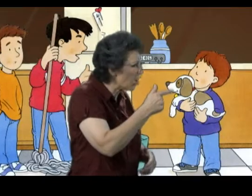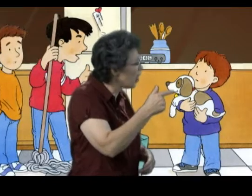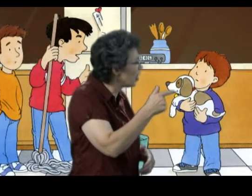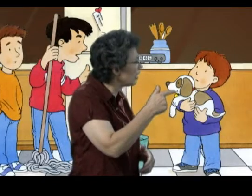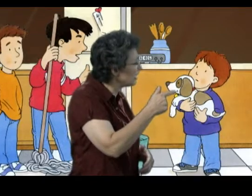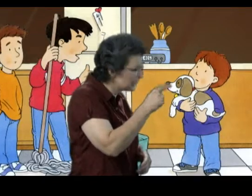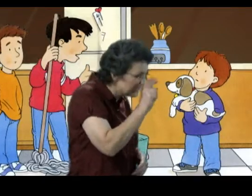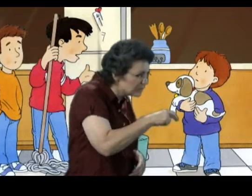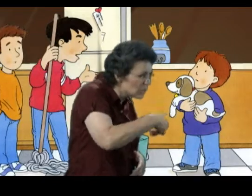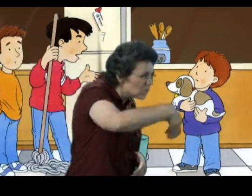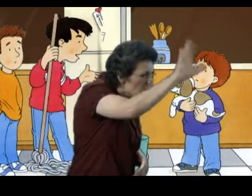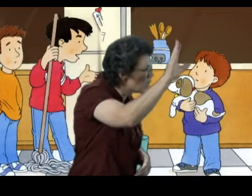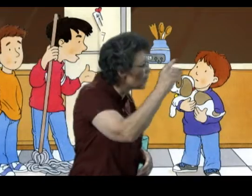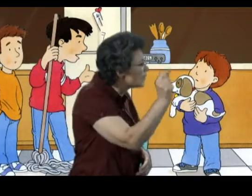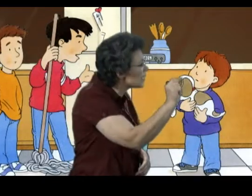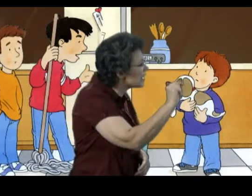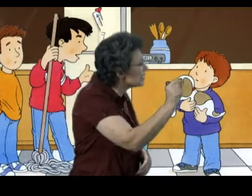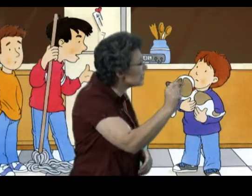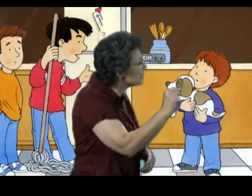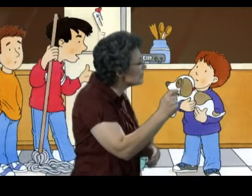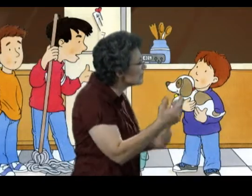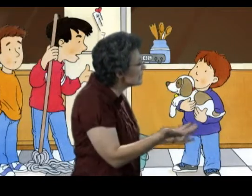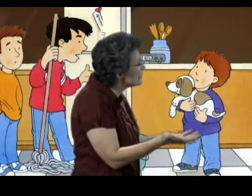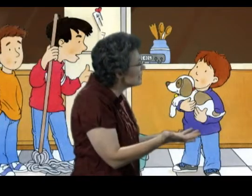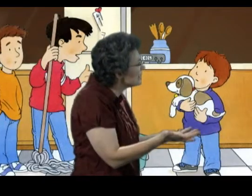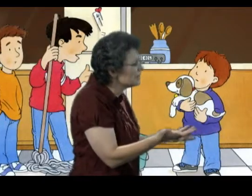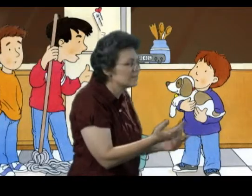"I told you Rags had to go."